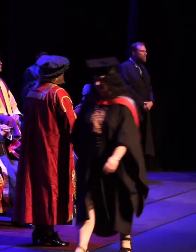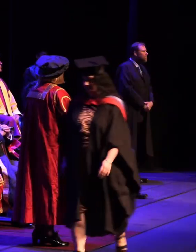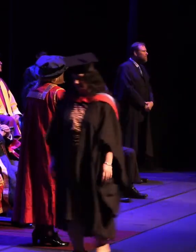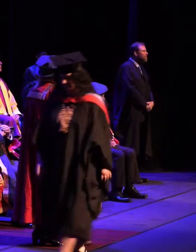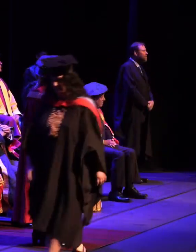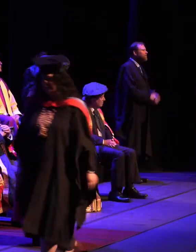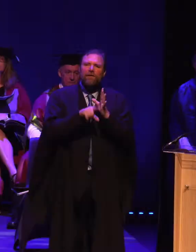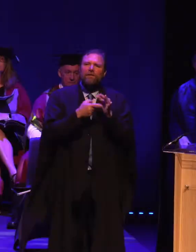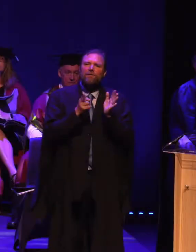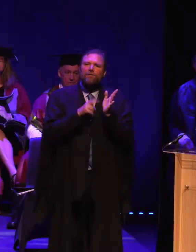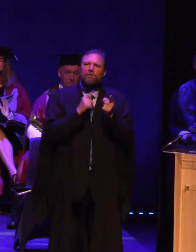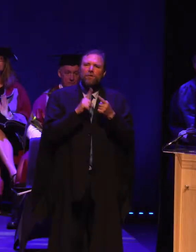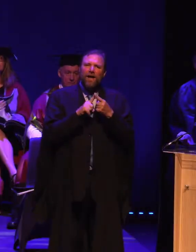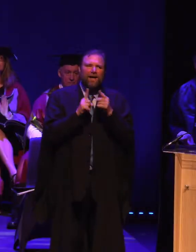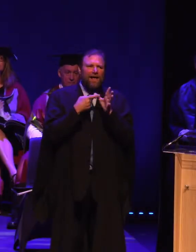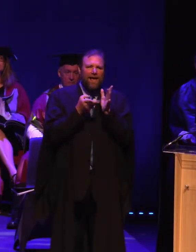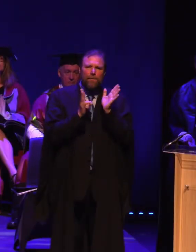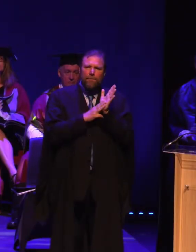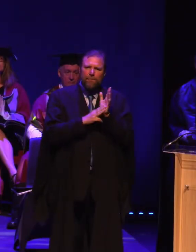Joanna Young.